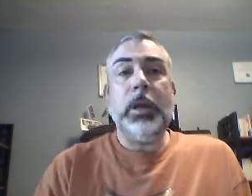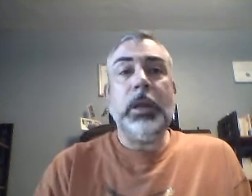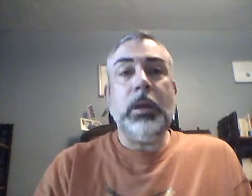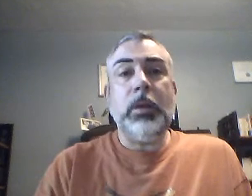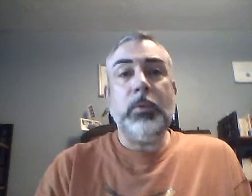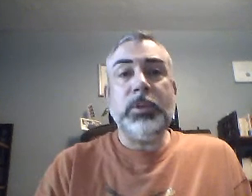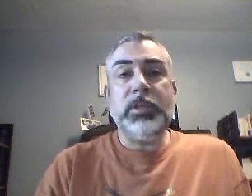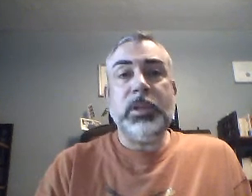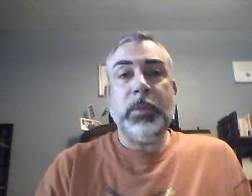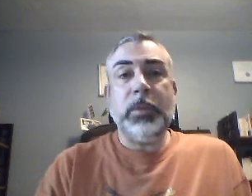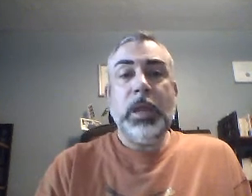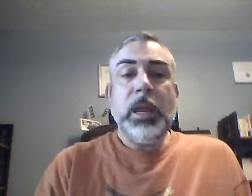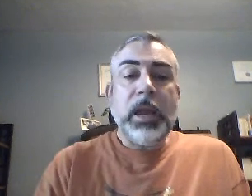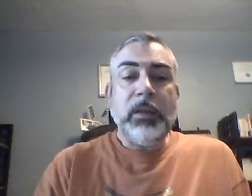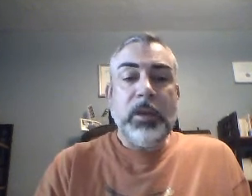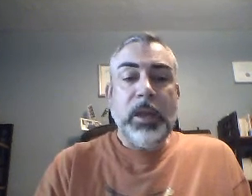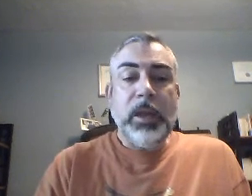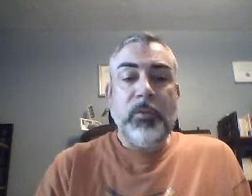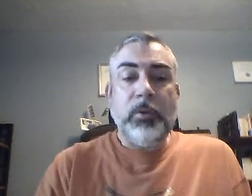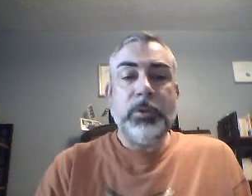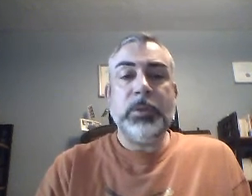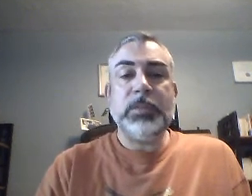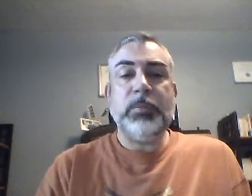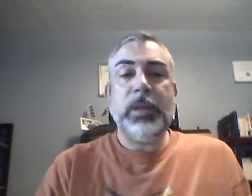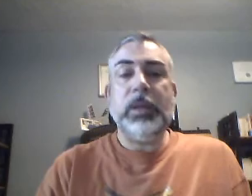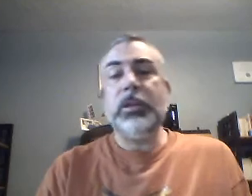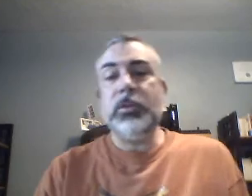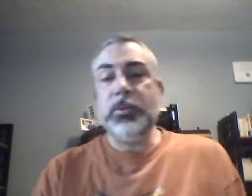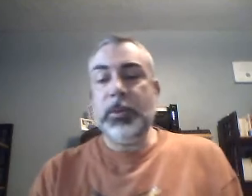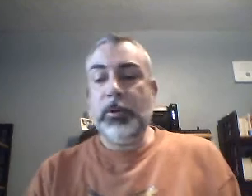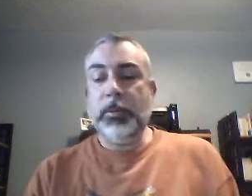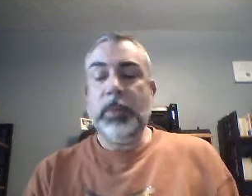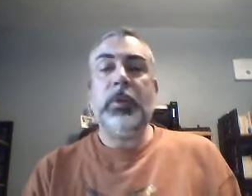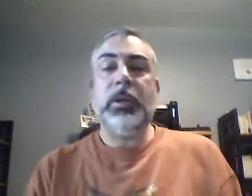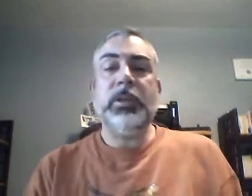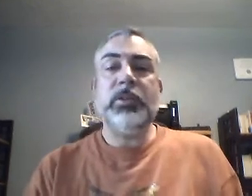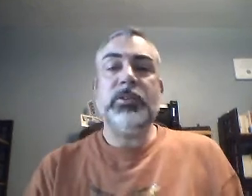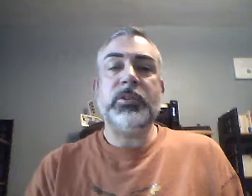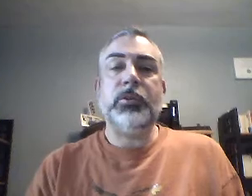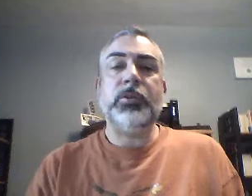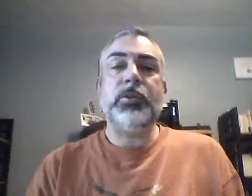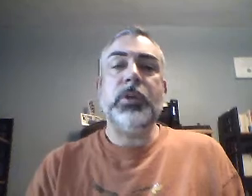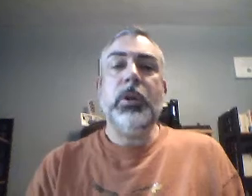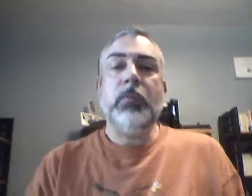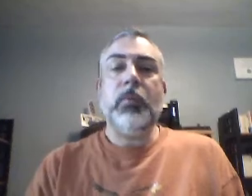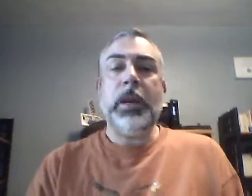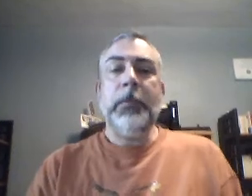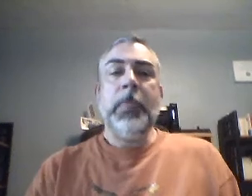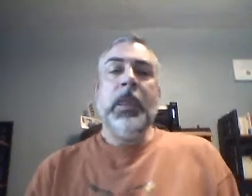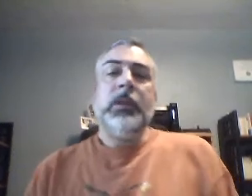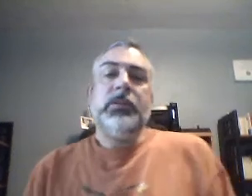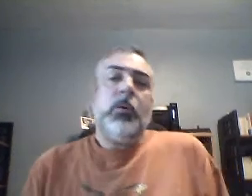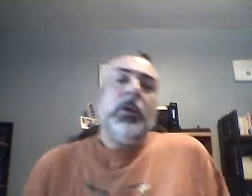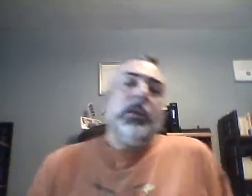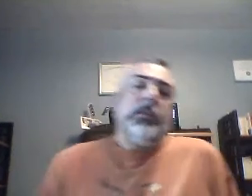Guardian, which is kind of helpful to explain two-spirit people in indigenous cultures. Right. So the